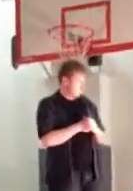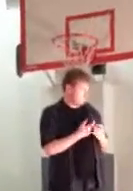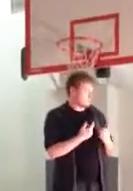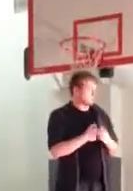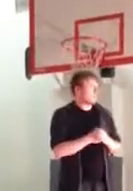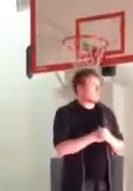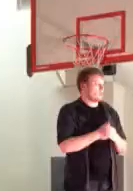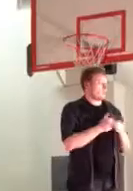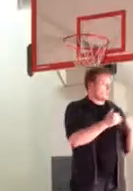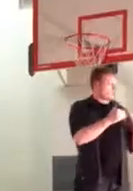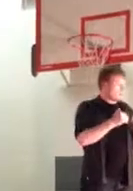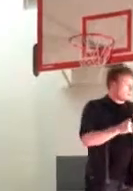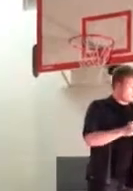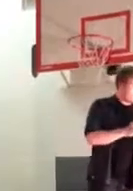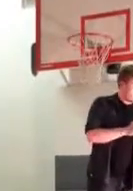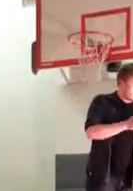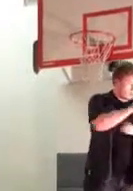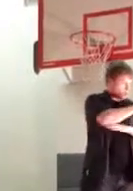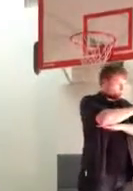Man.